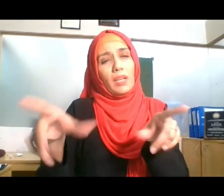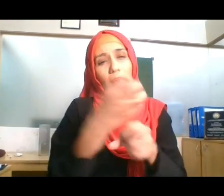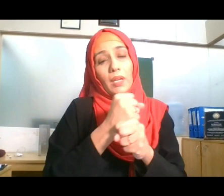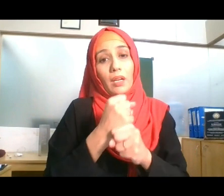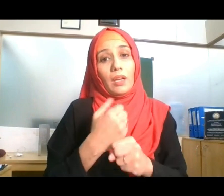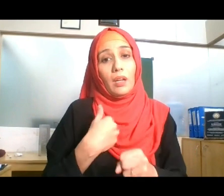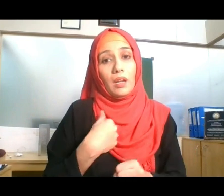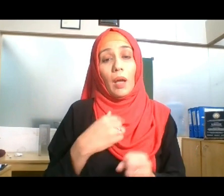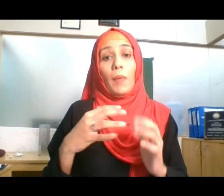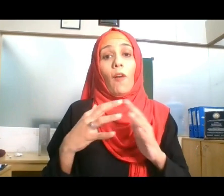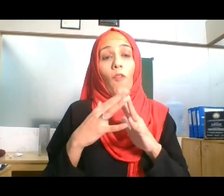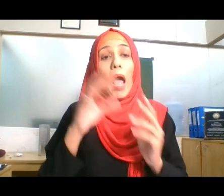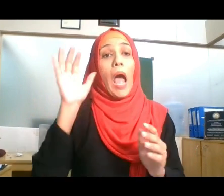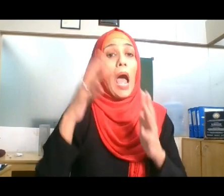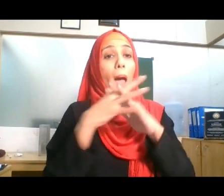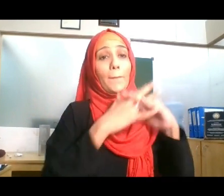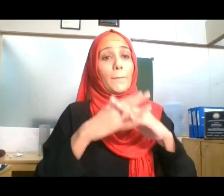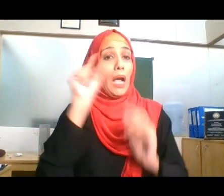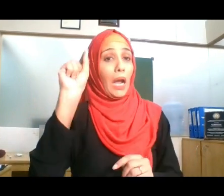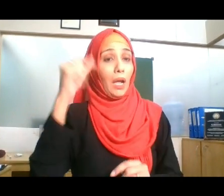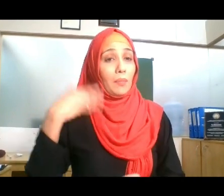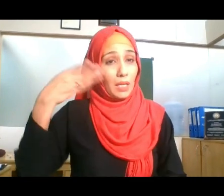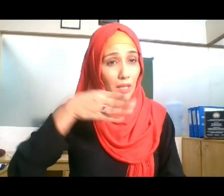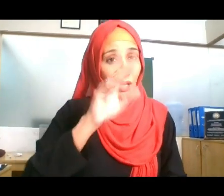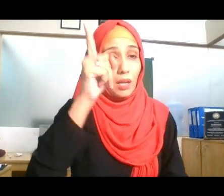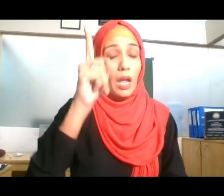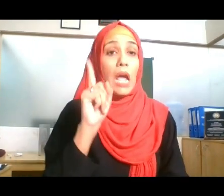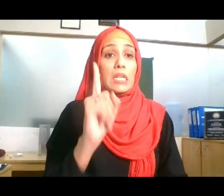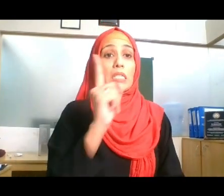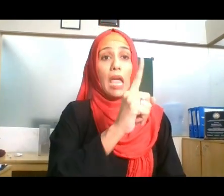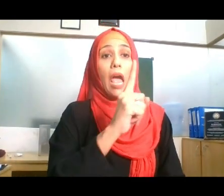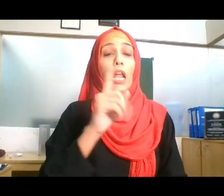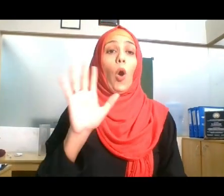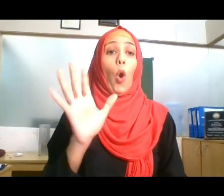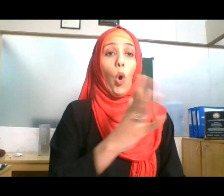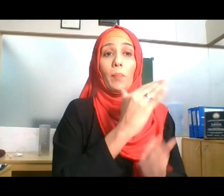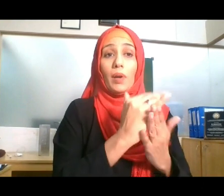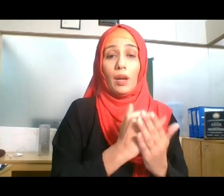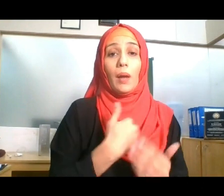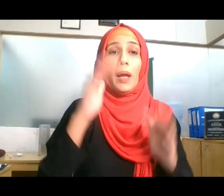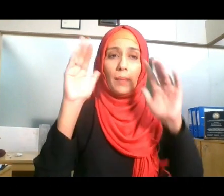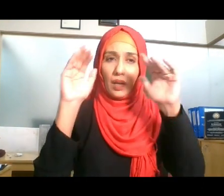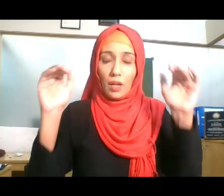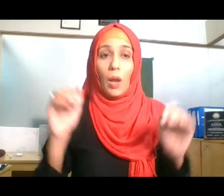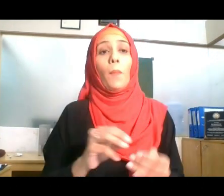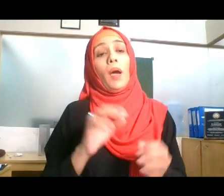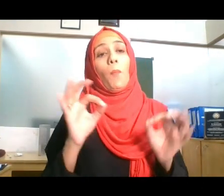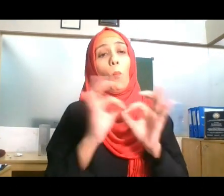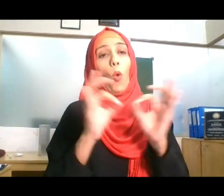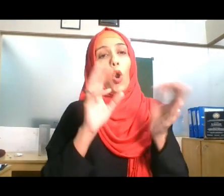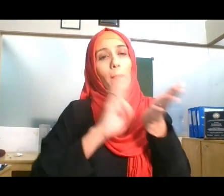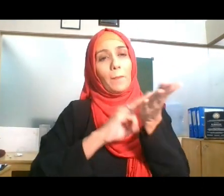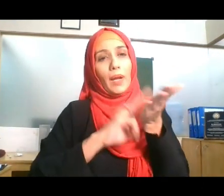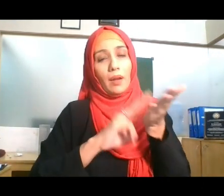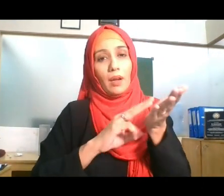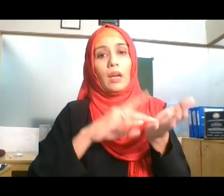the Washington group of disabilities with 11 functionings. And then we invited on board both